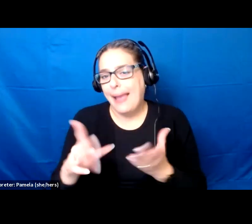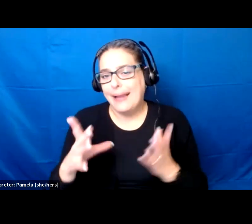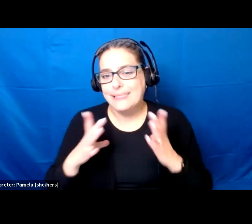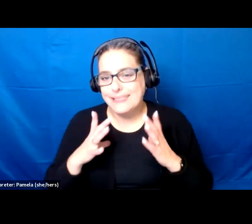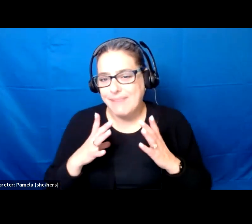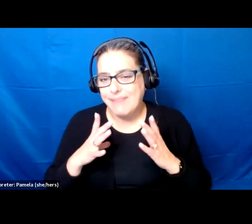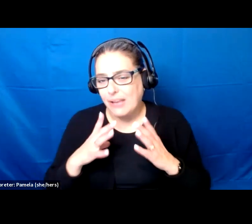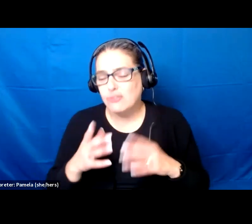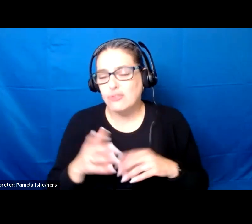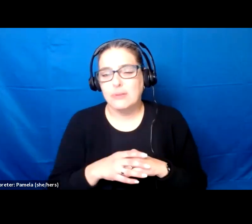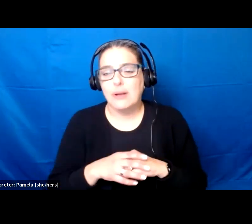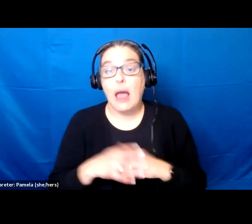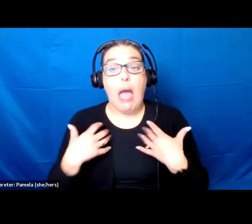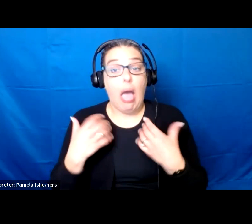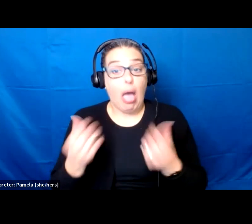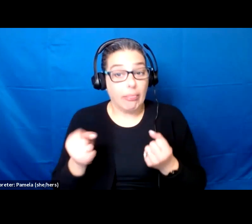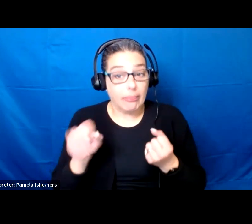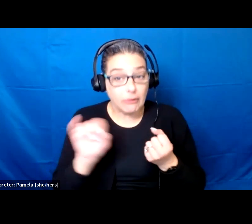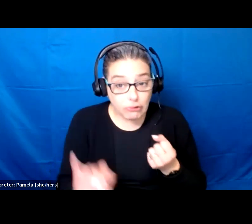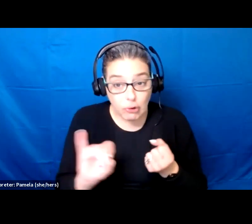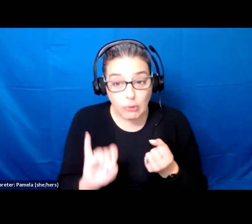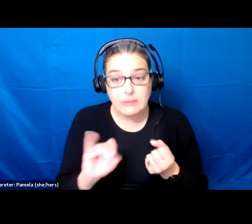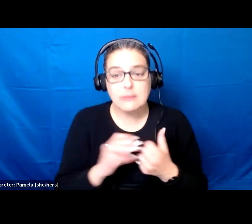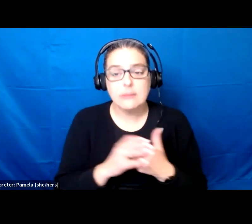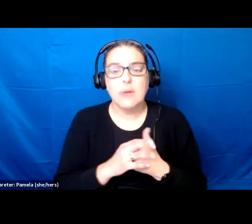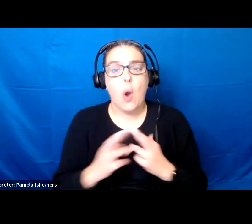health insurance and retirement benefits, as I noted,